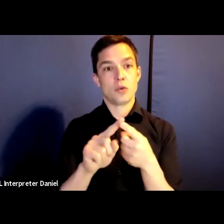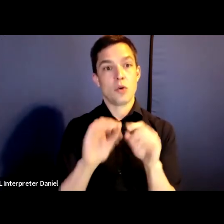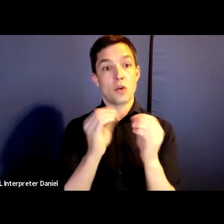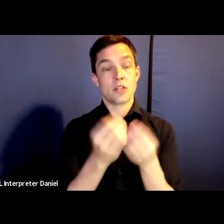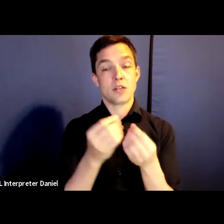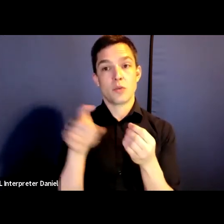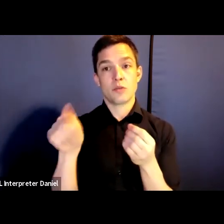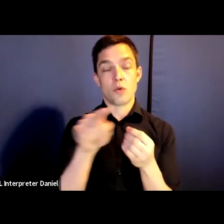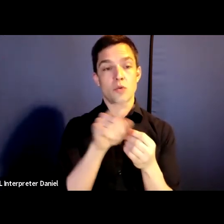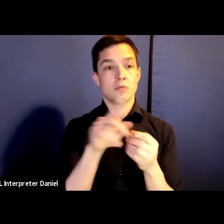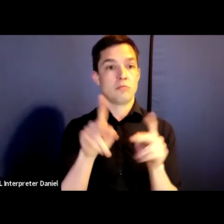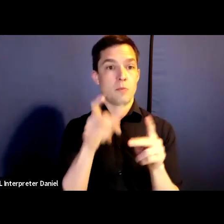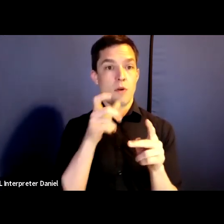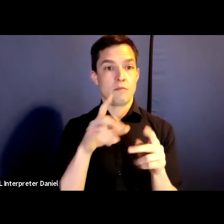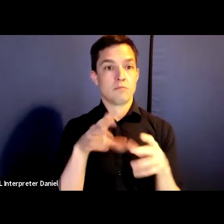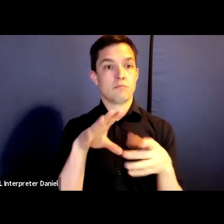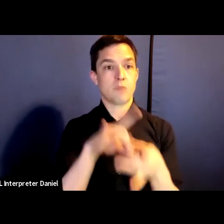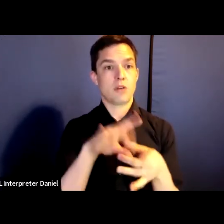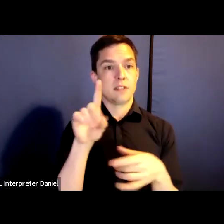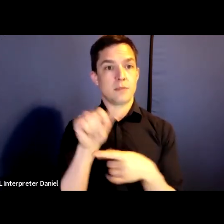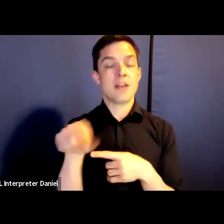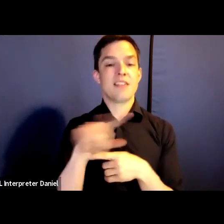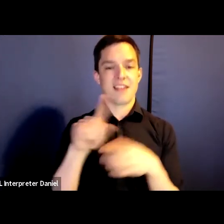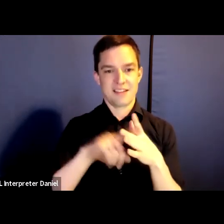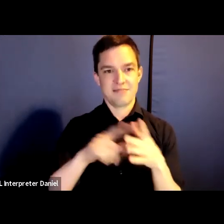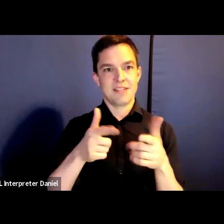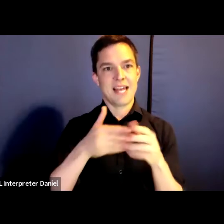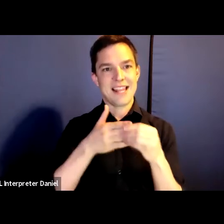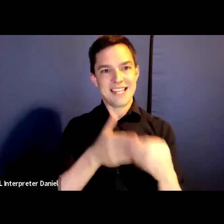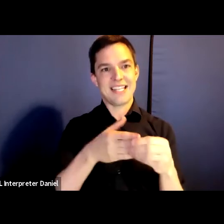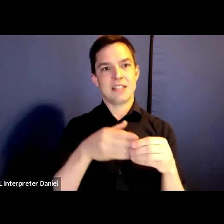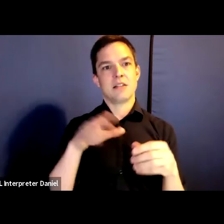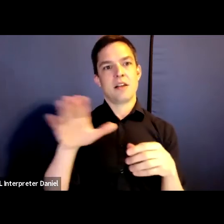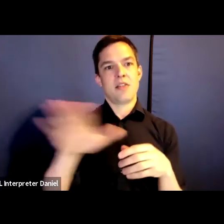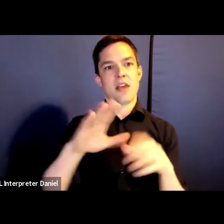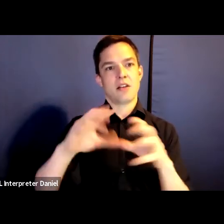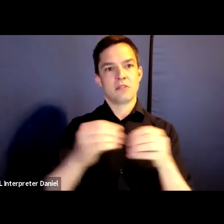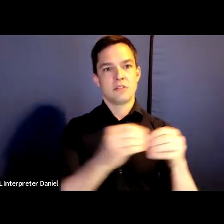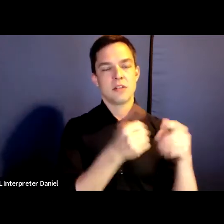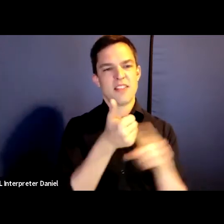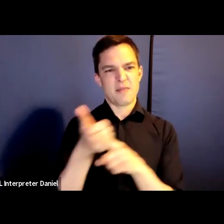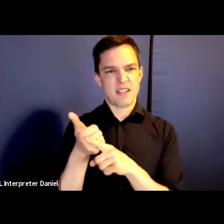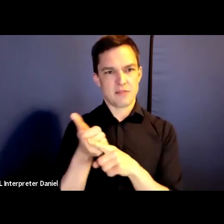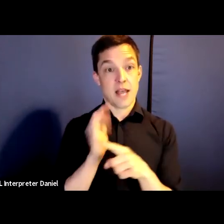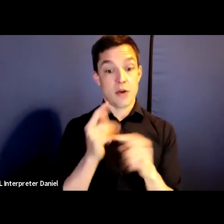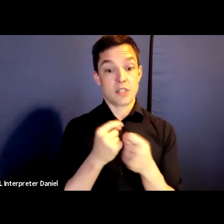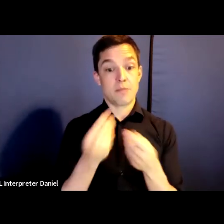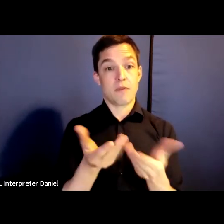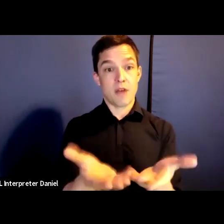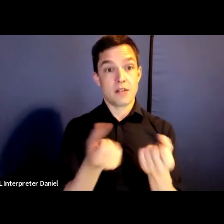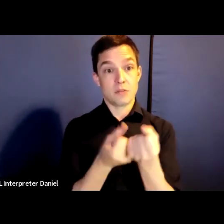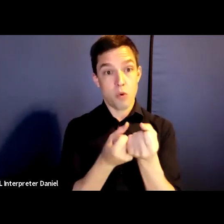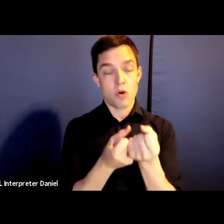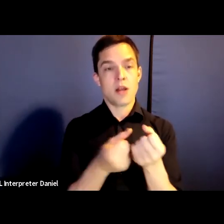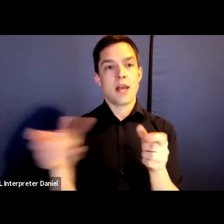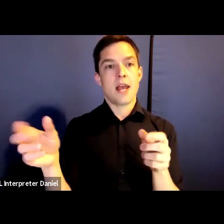disability so that they could lead the implementation of the activities themselves, and our team provided the necessary support and accompaniment.